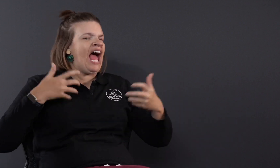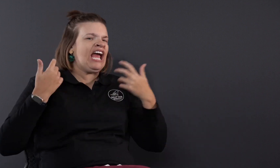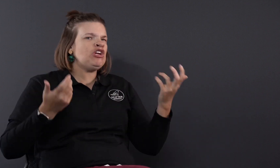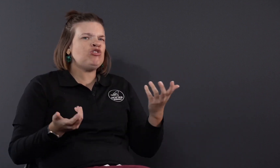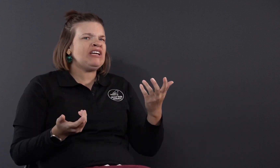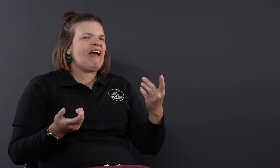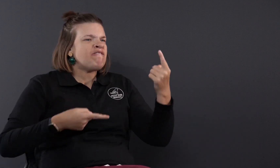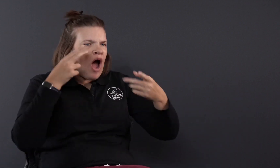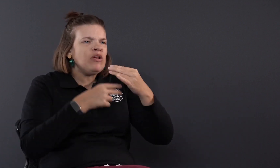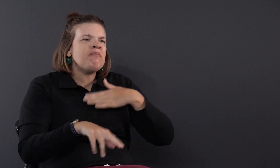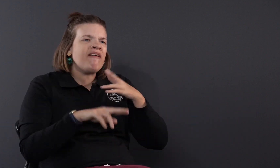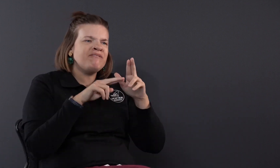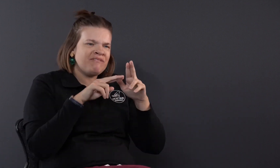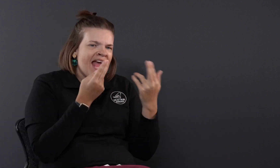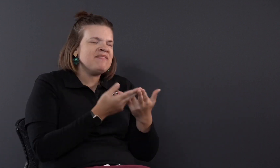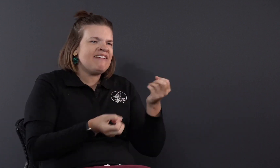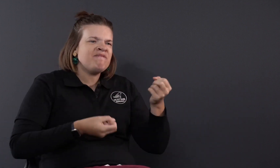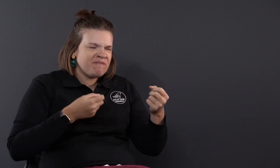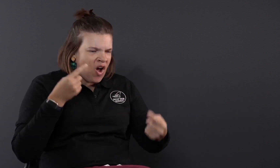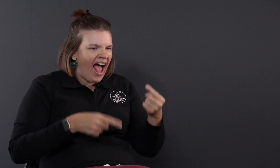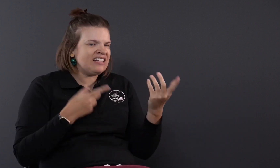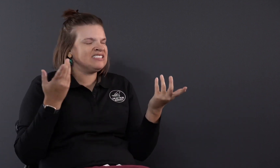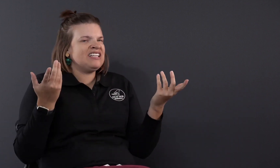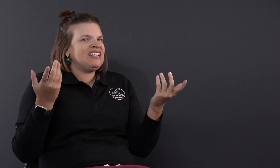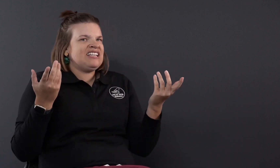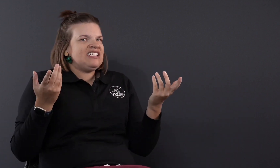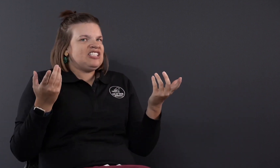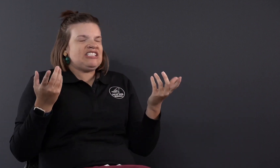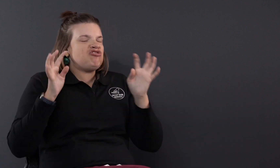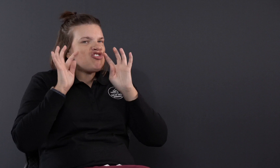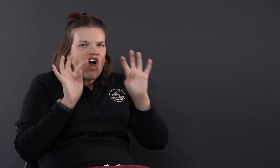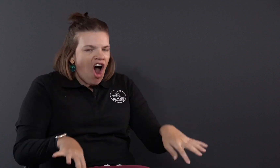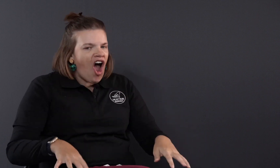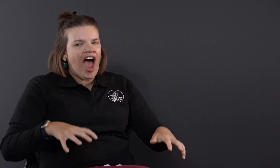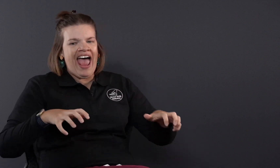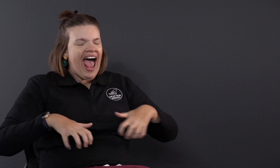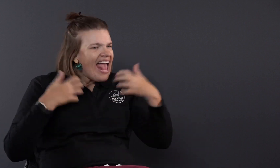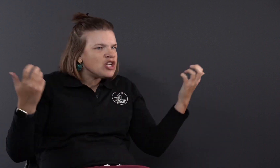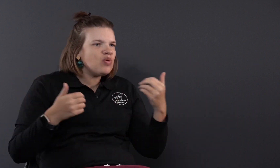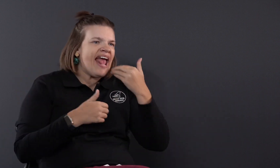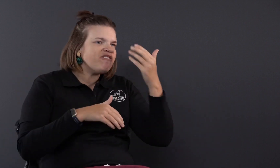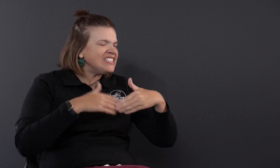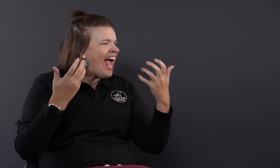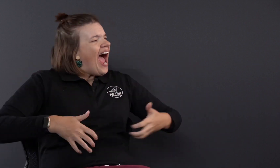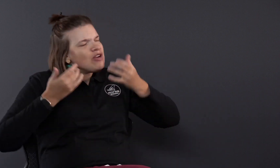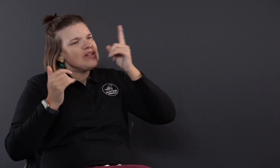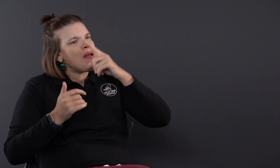screamed and I couldn't stop crying. I fought with my family and I pushed people away. I